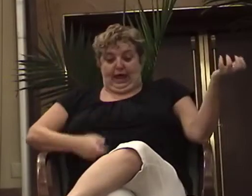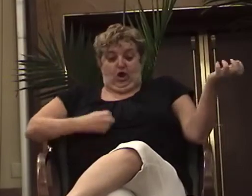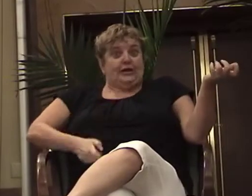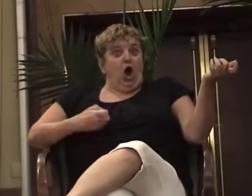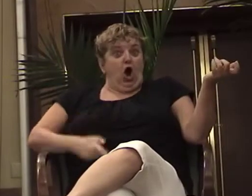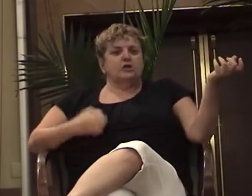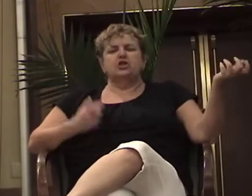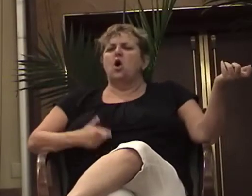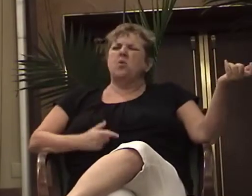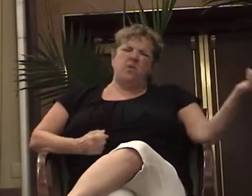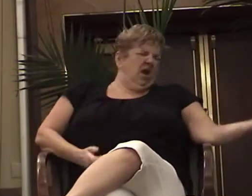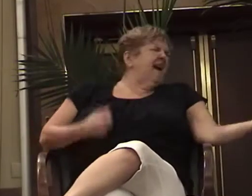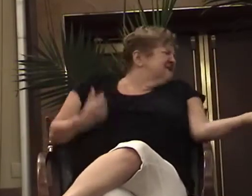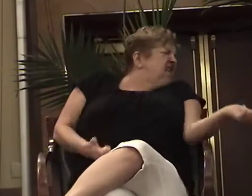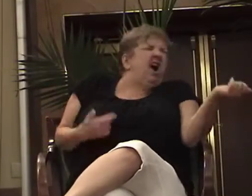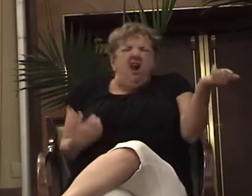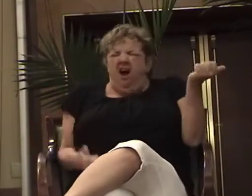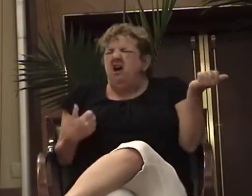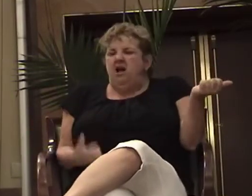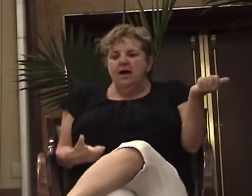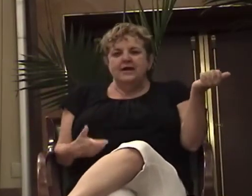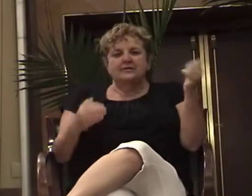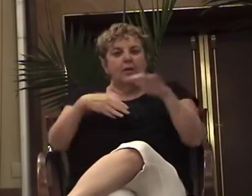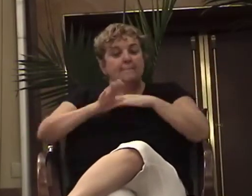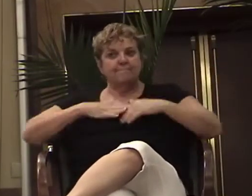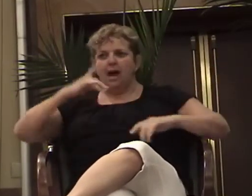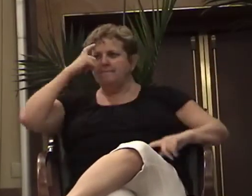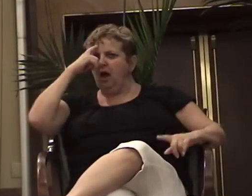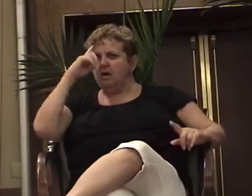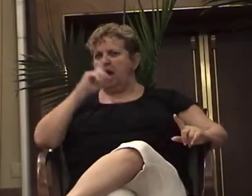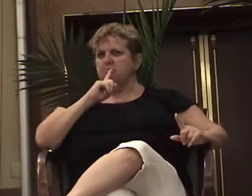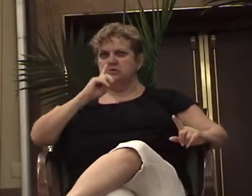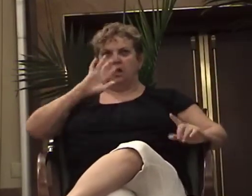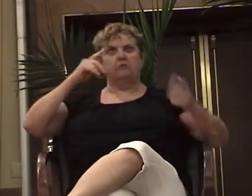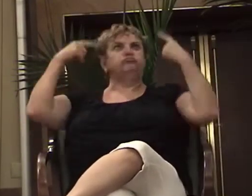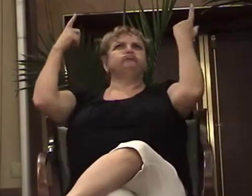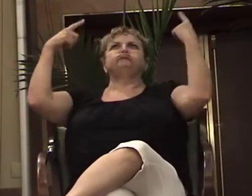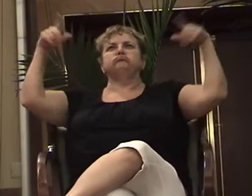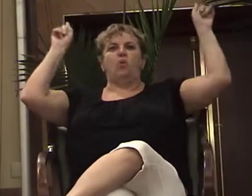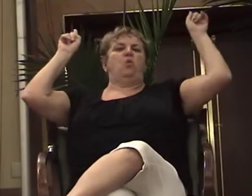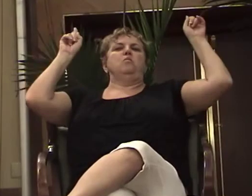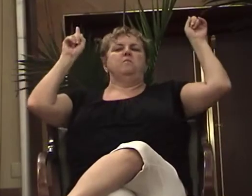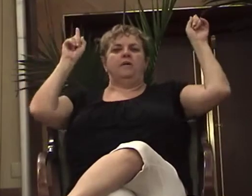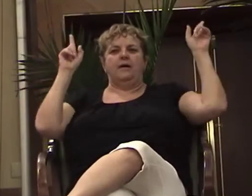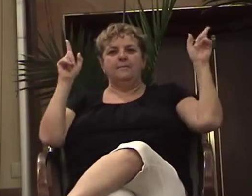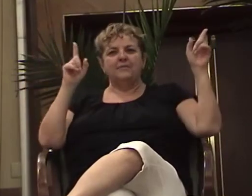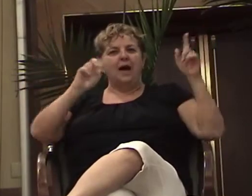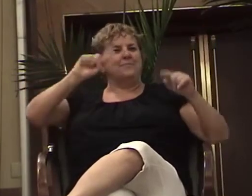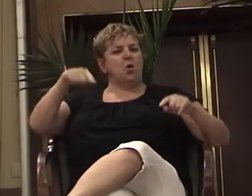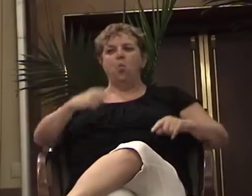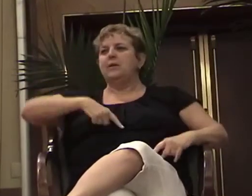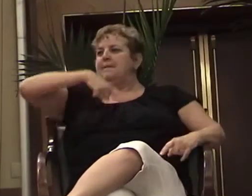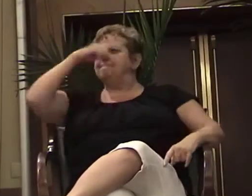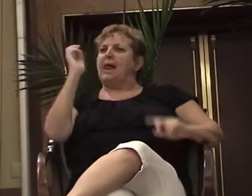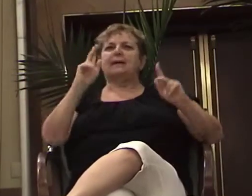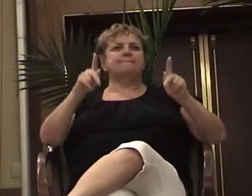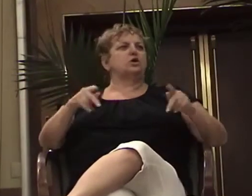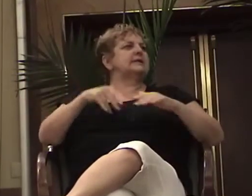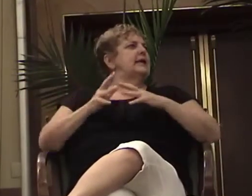And so I'm a legend. Now I'm a legend in my own mind. Because I'm the only black person in America going to rock